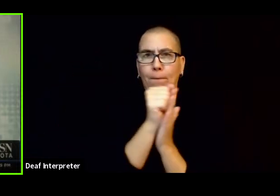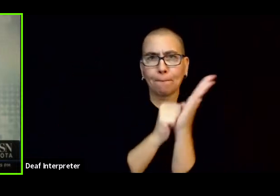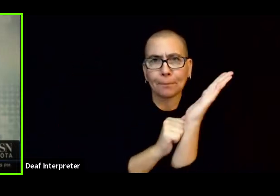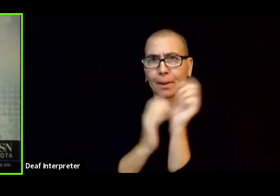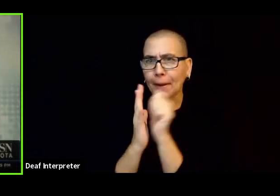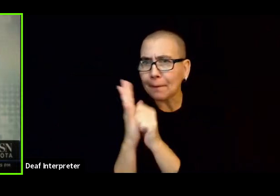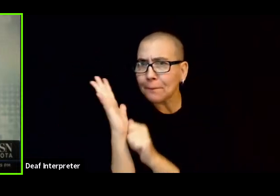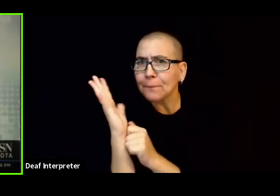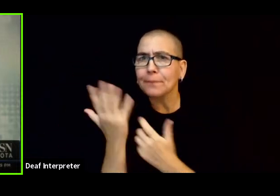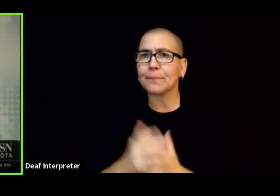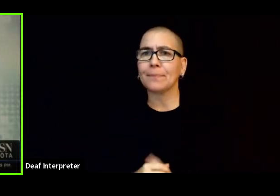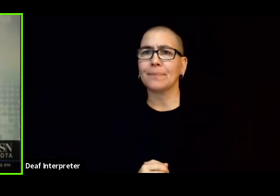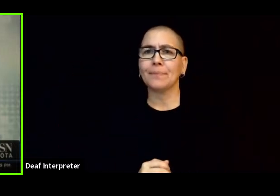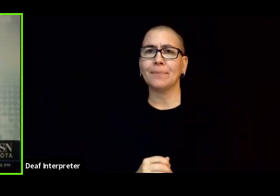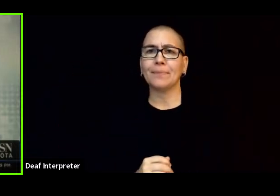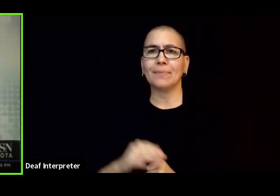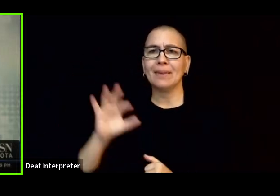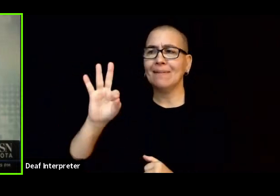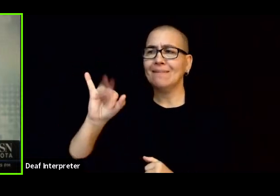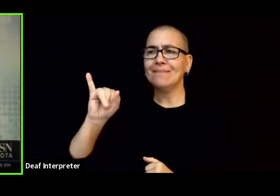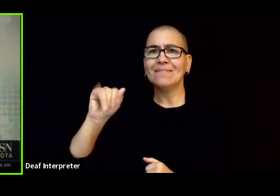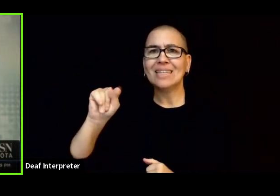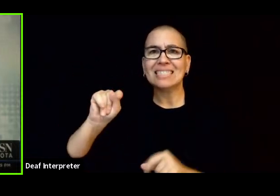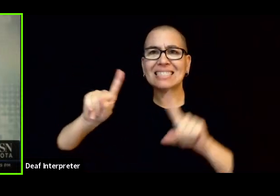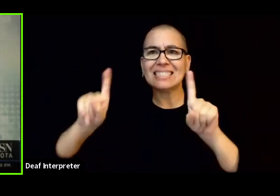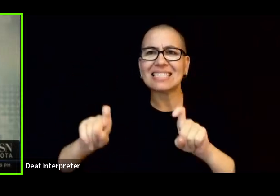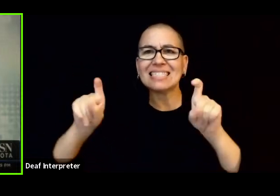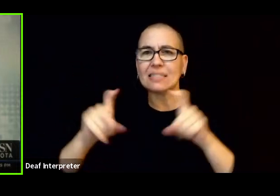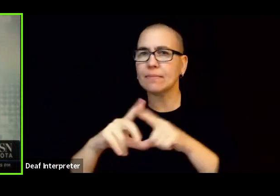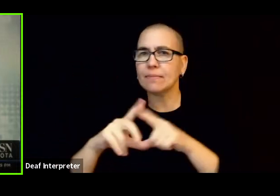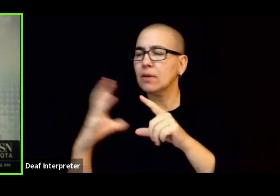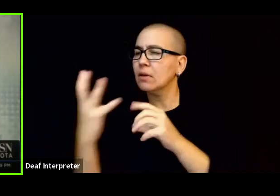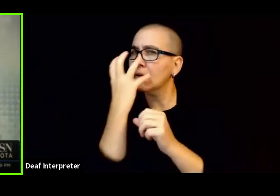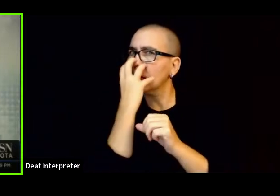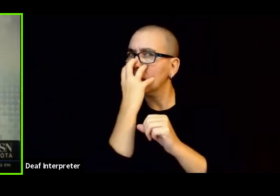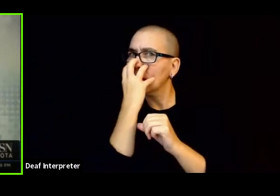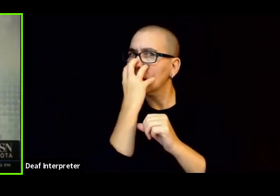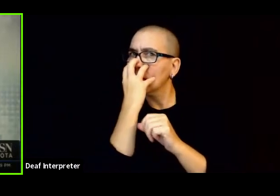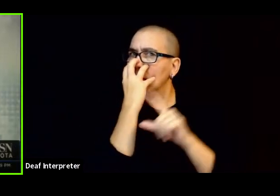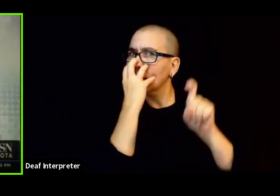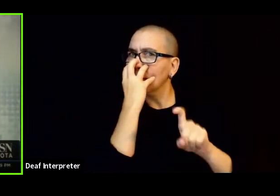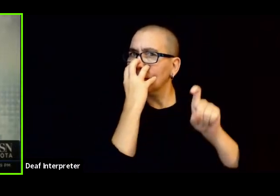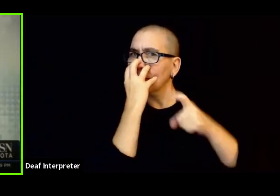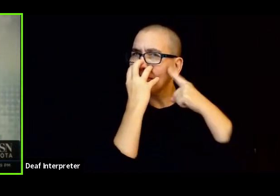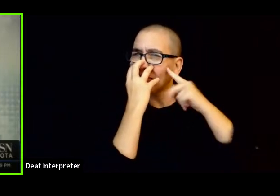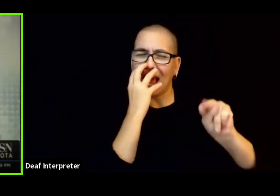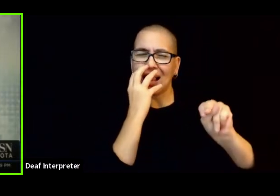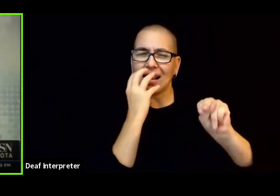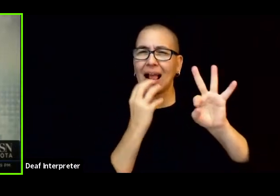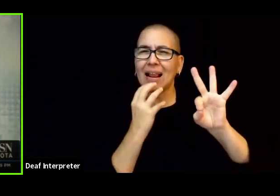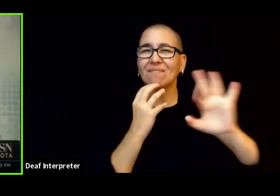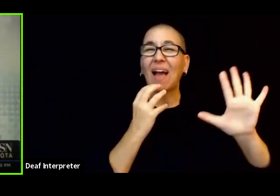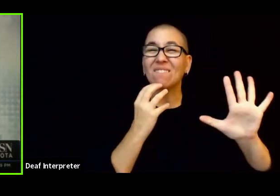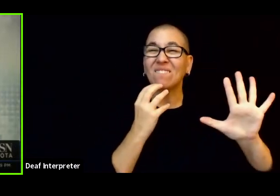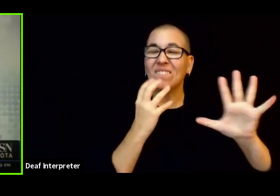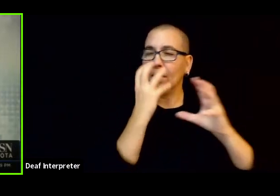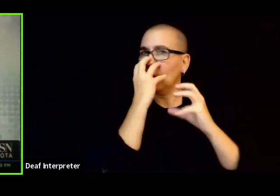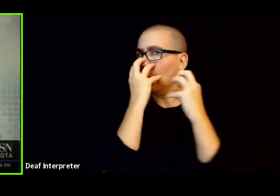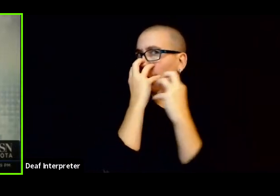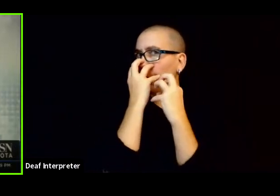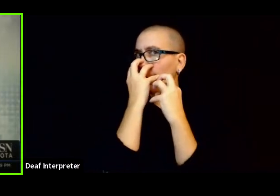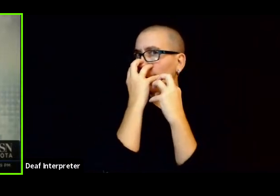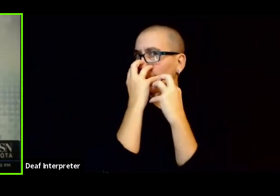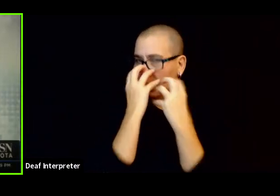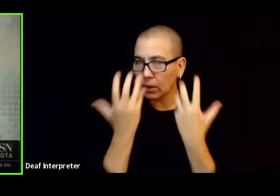care facilities with fit testing for N95 respirators. And we provided caches of personal protective equipment to